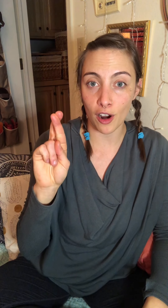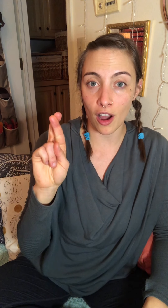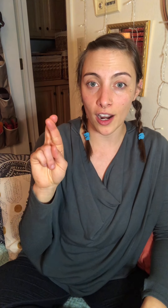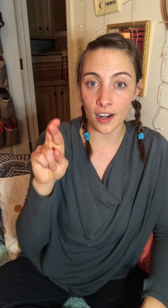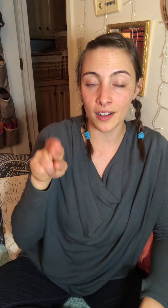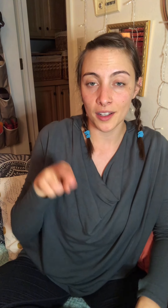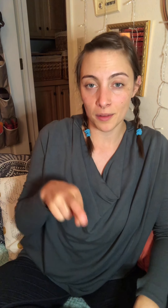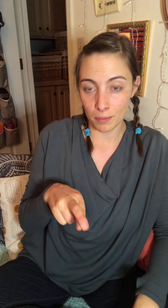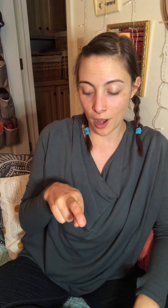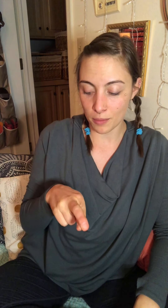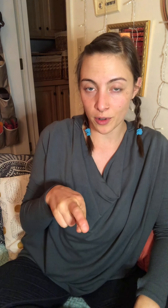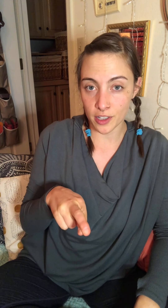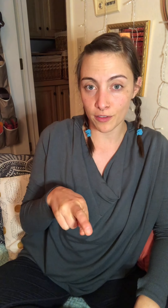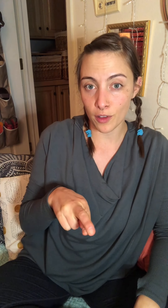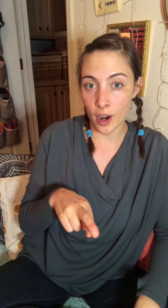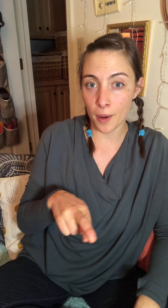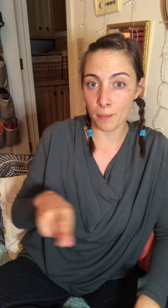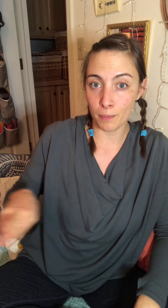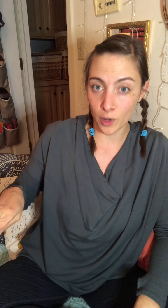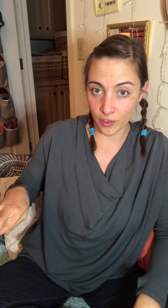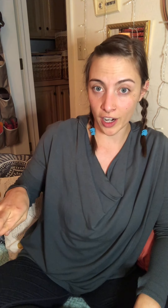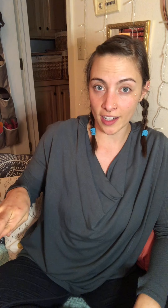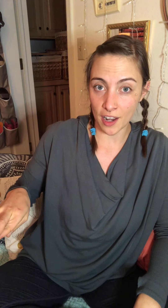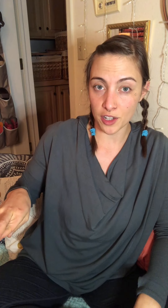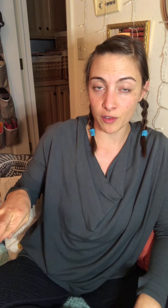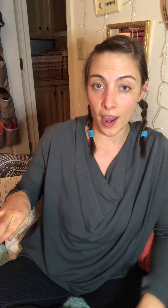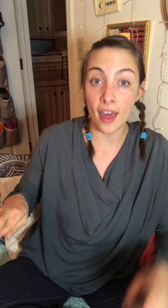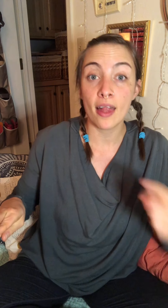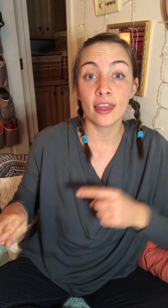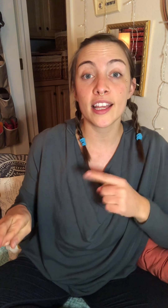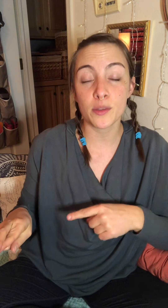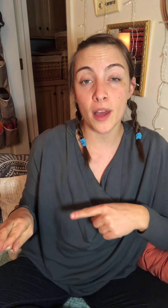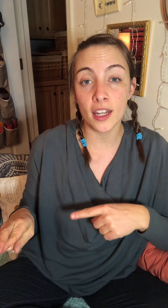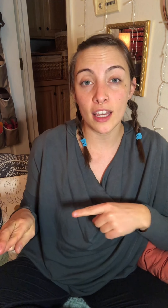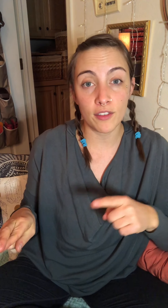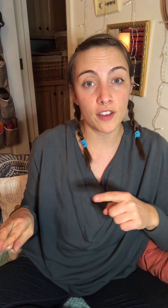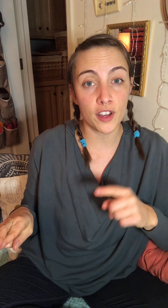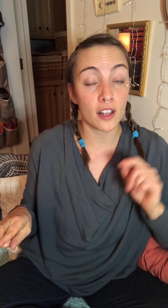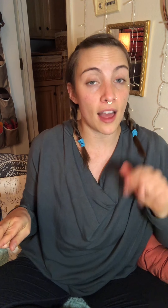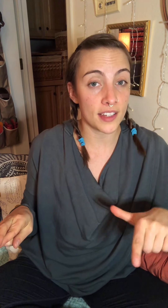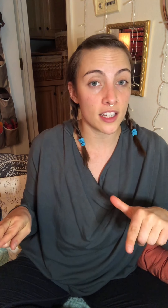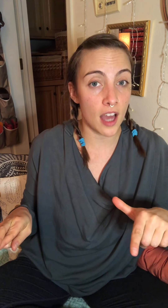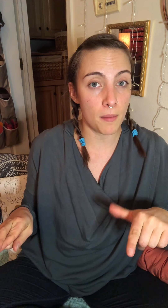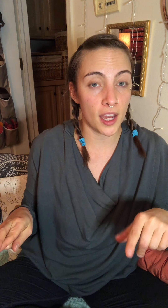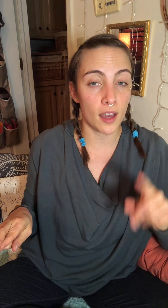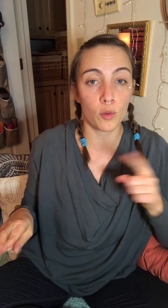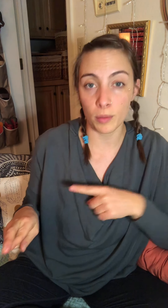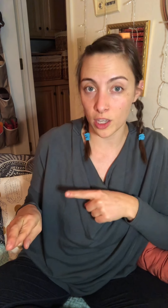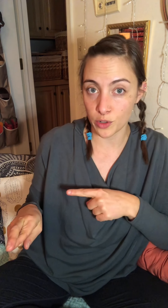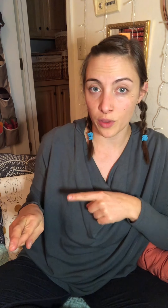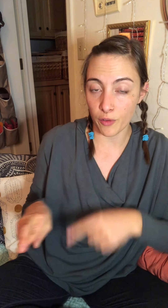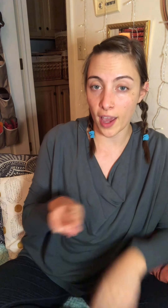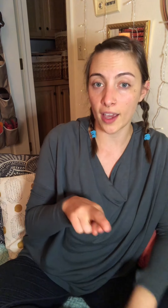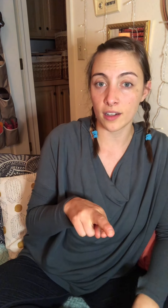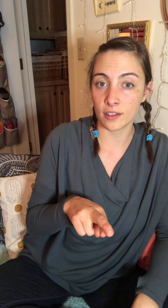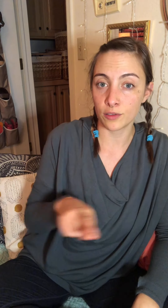R, palm towards the floor, move your hand out to the right. This one, even if you're left hand dominant, will be used with the right hand.